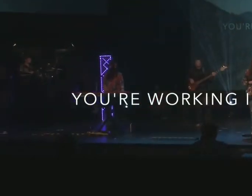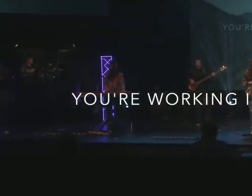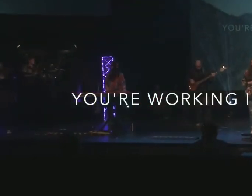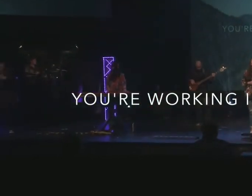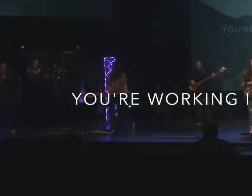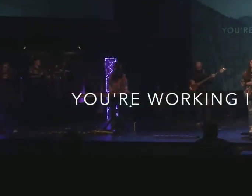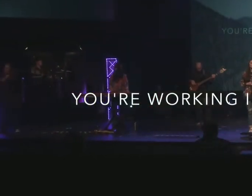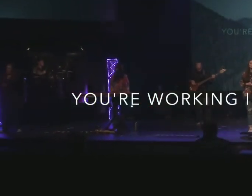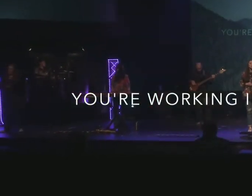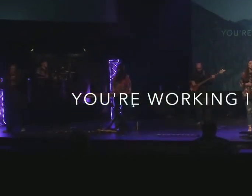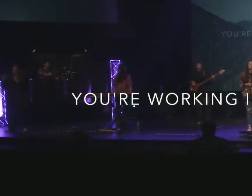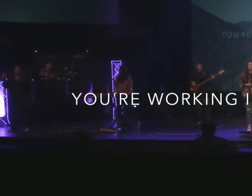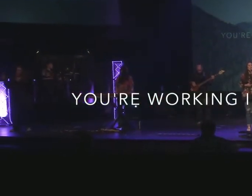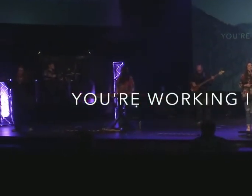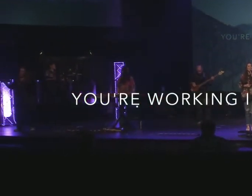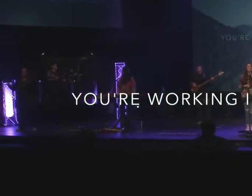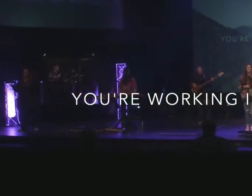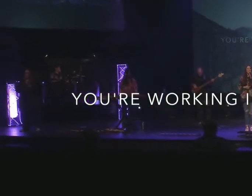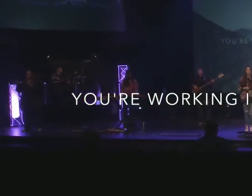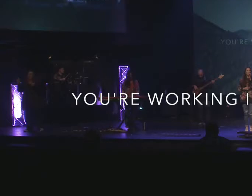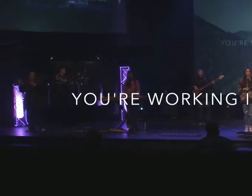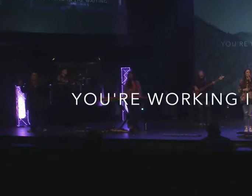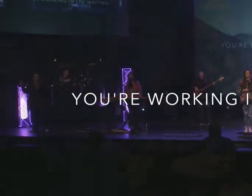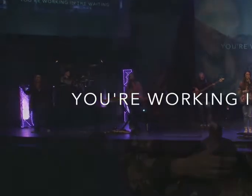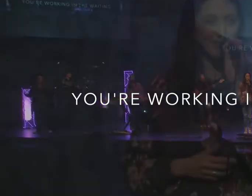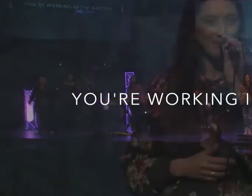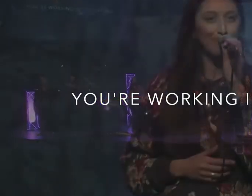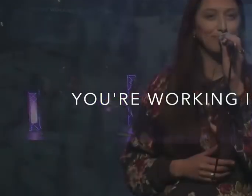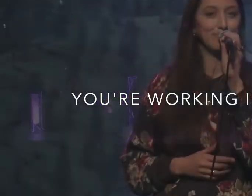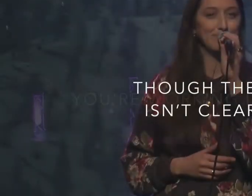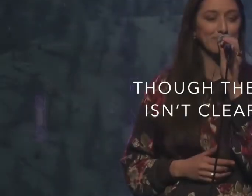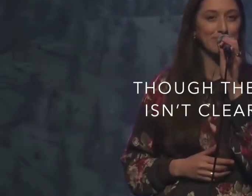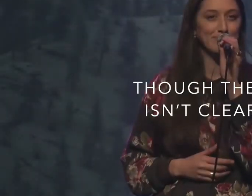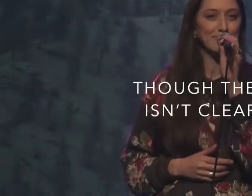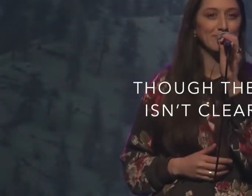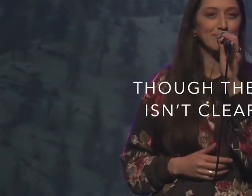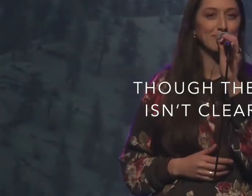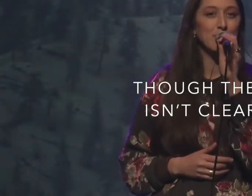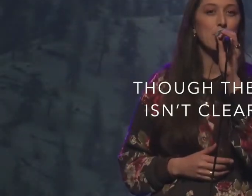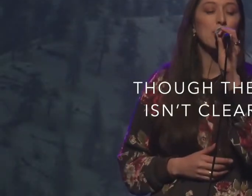believe. You're working in the waiting.